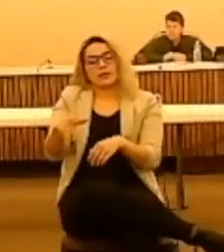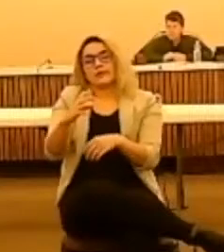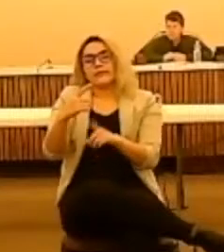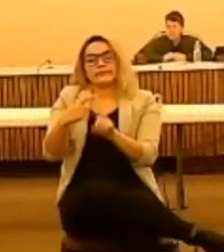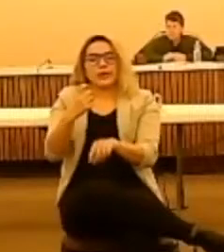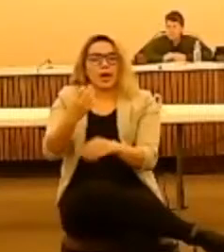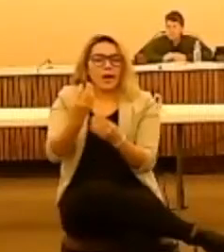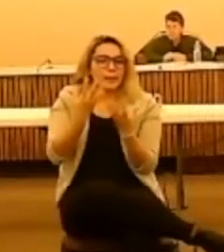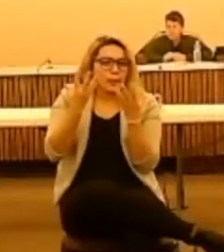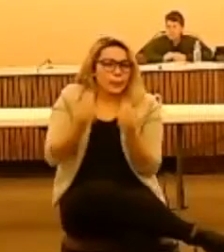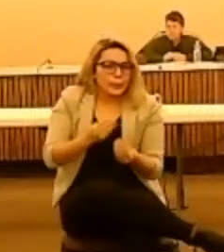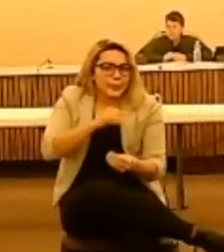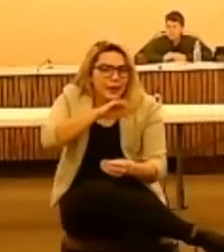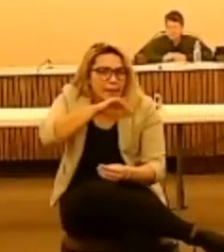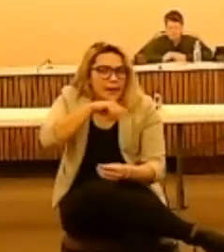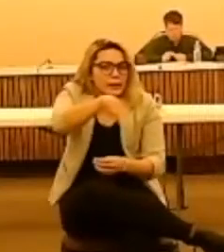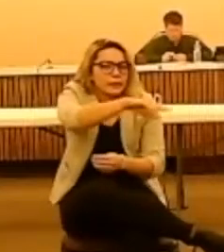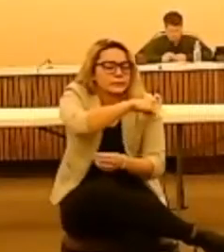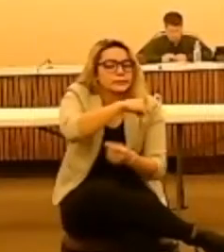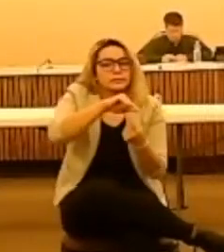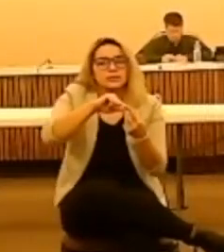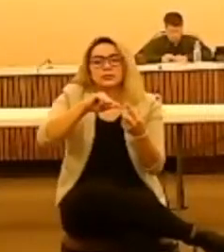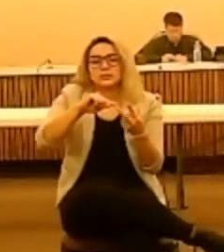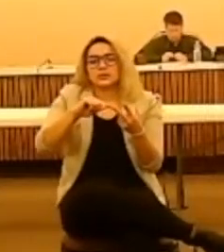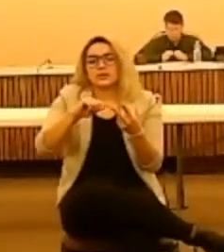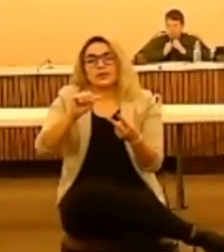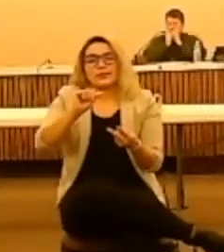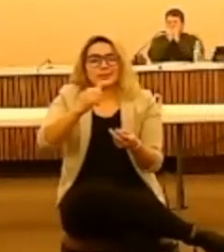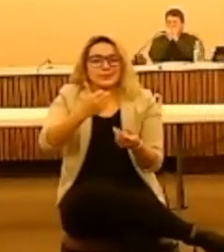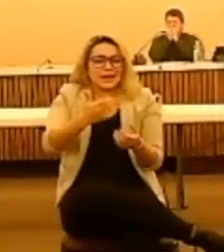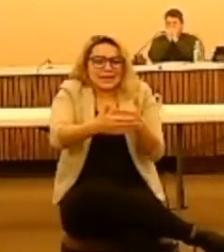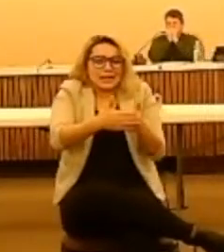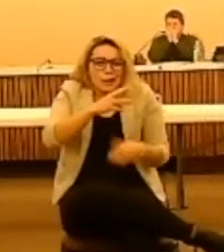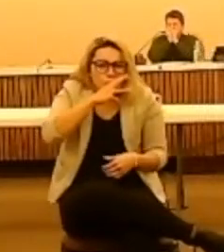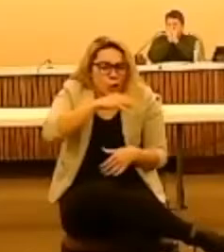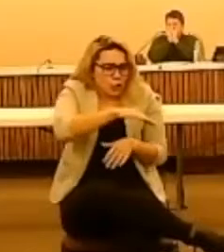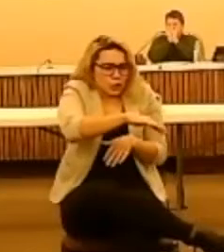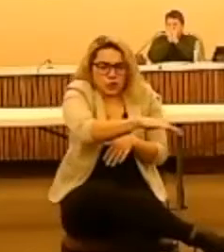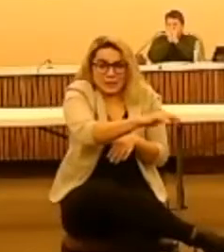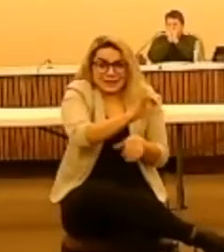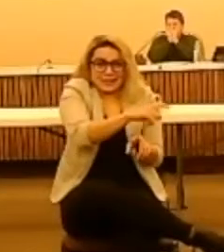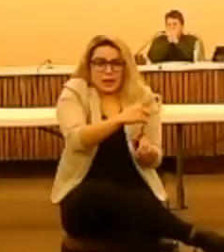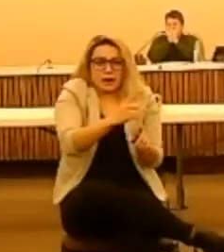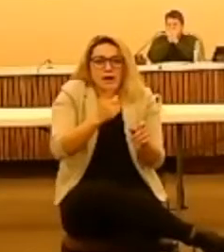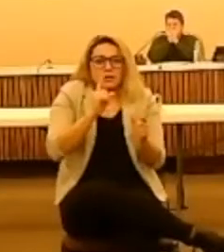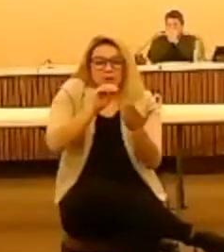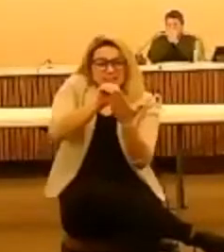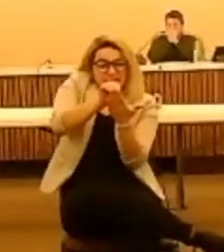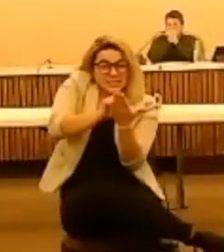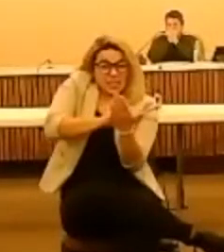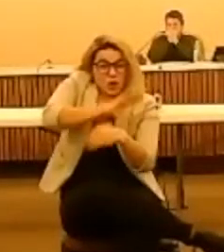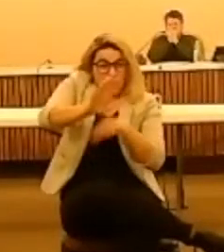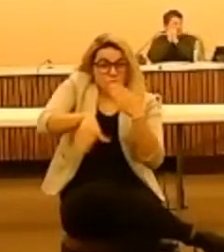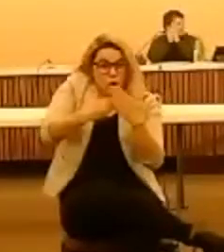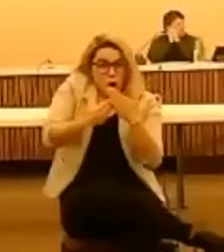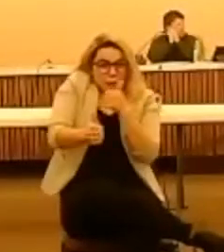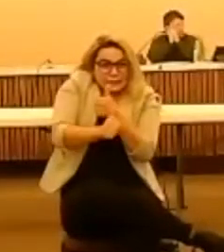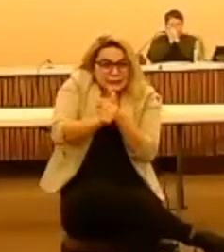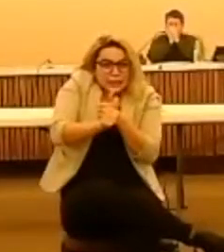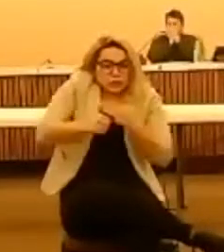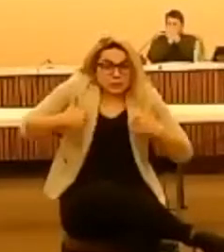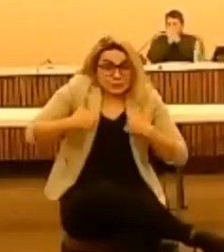and aquifers and all these different things, including endangered species. But they cast a really wide net or